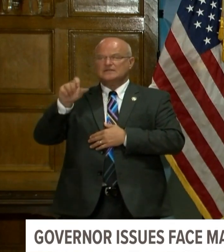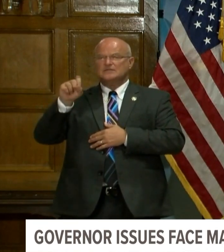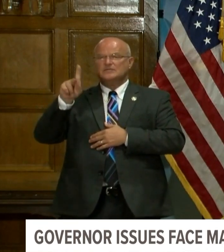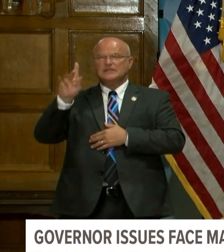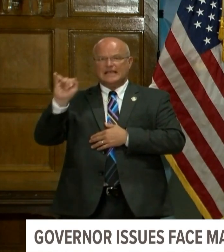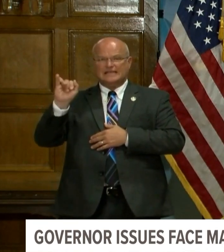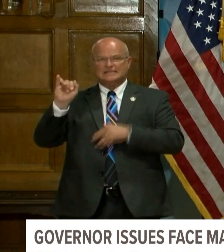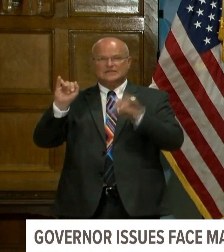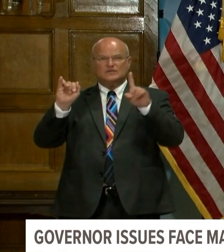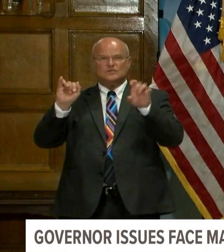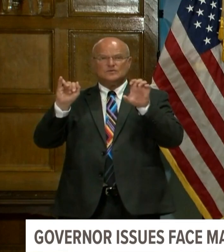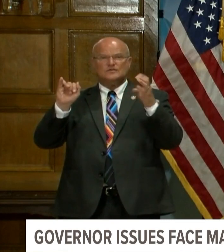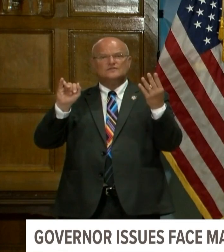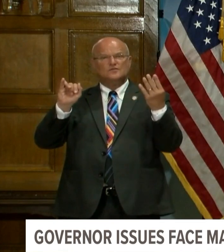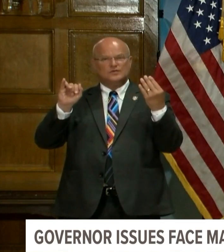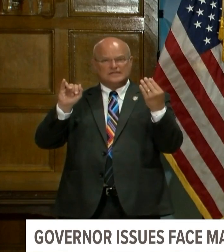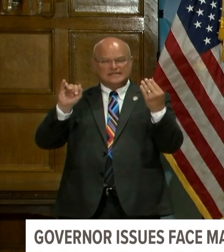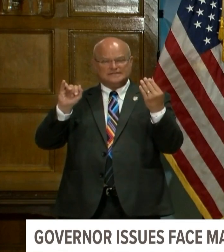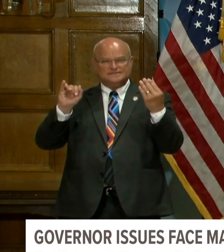with 114.